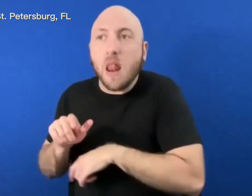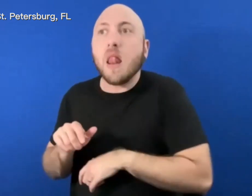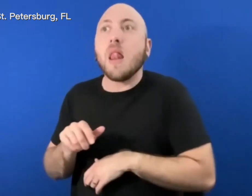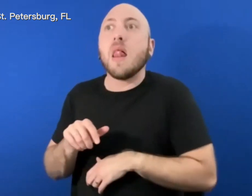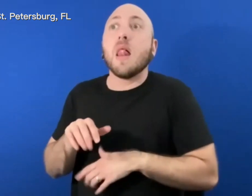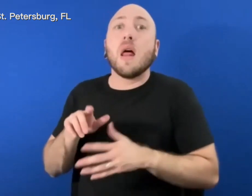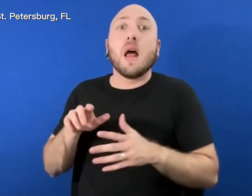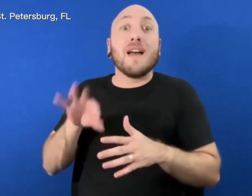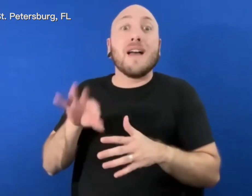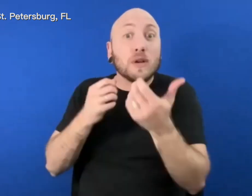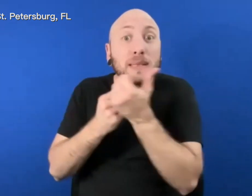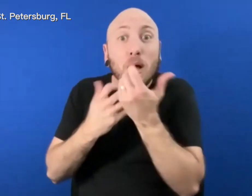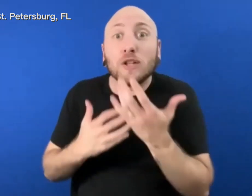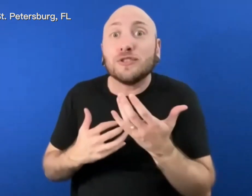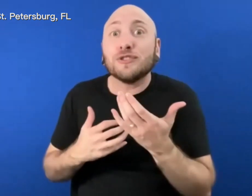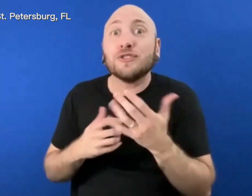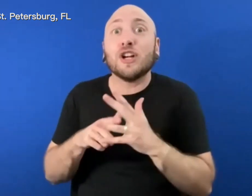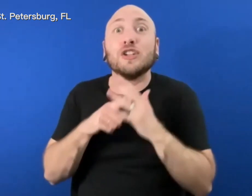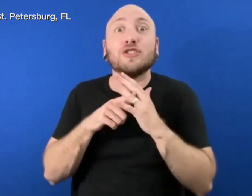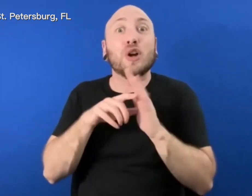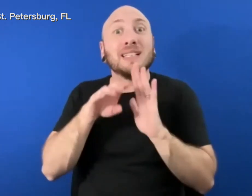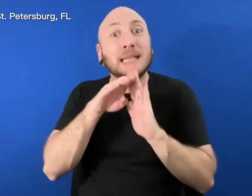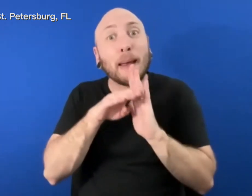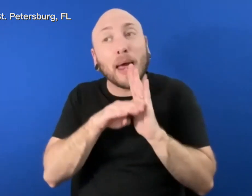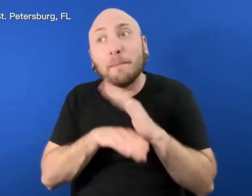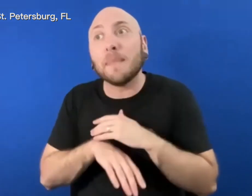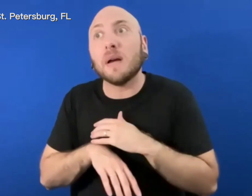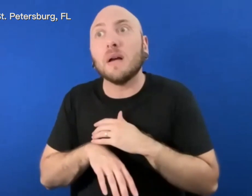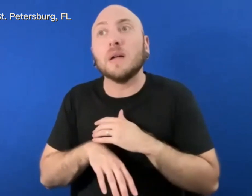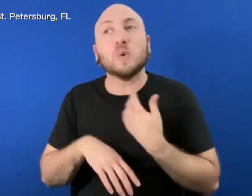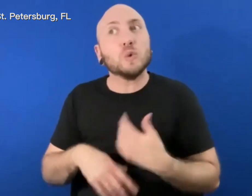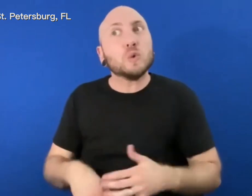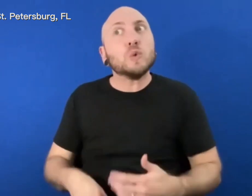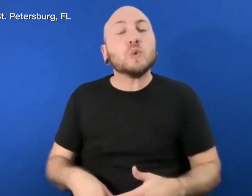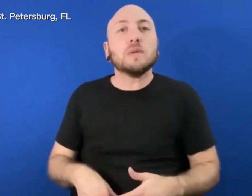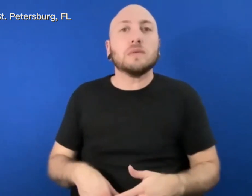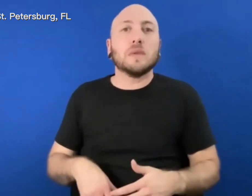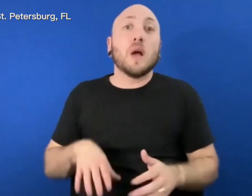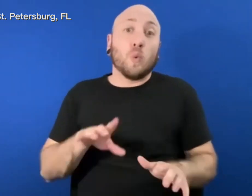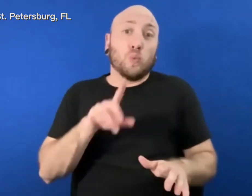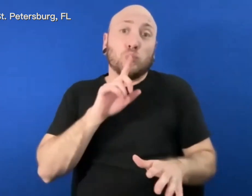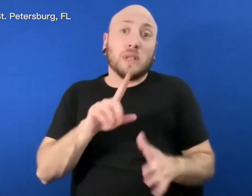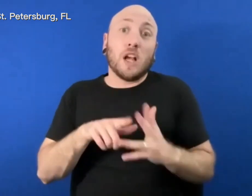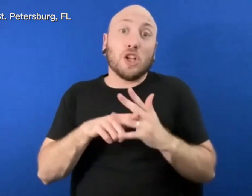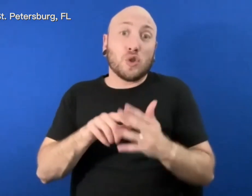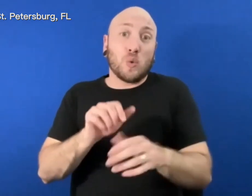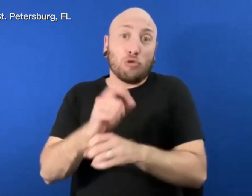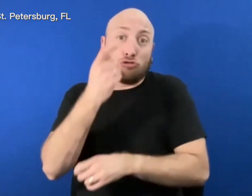I did some like thorough, trauma work on myself for like outside